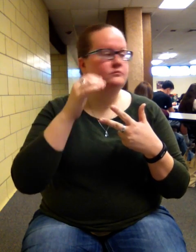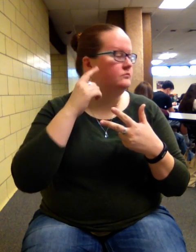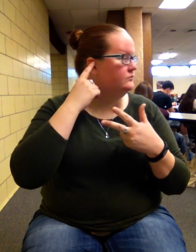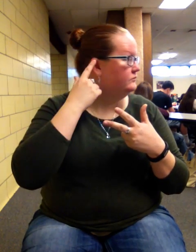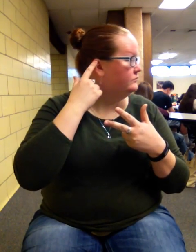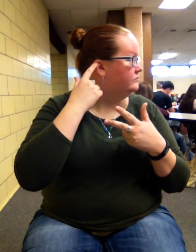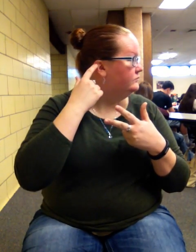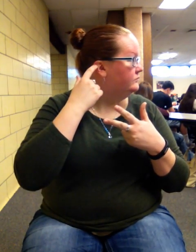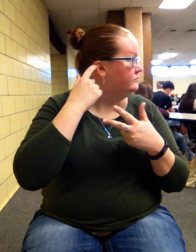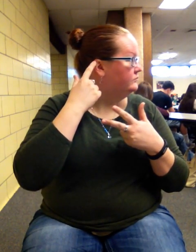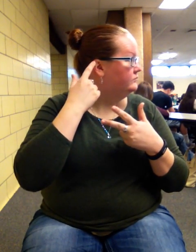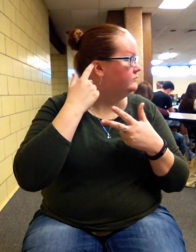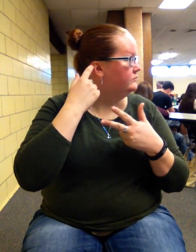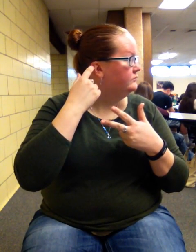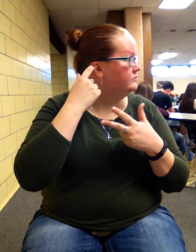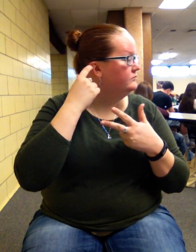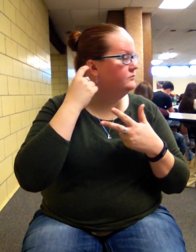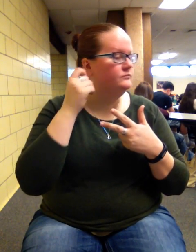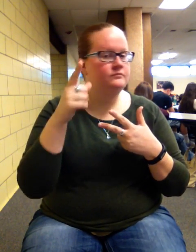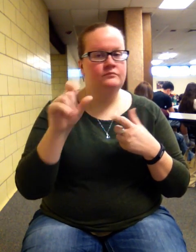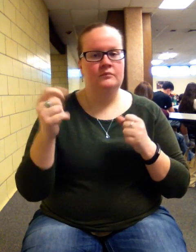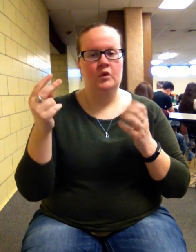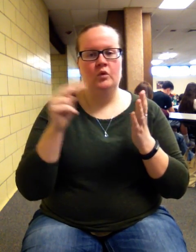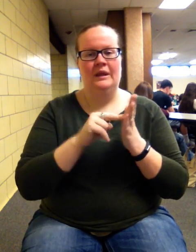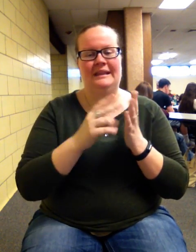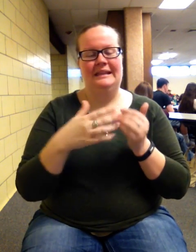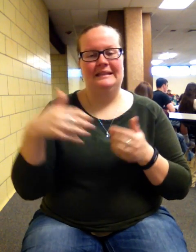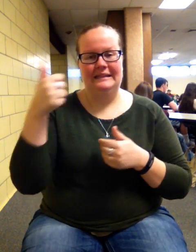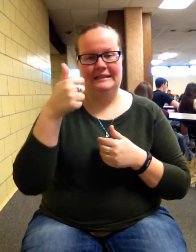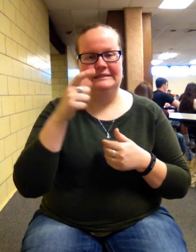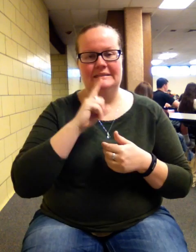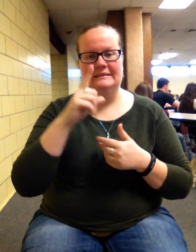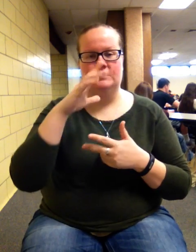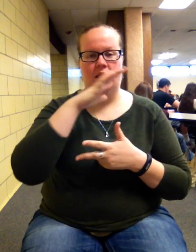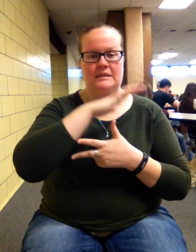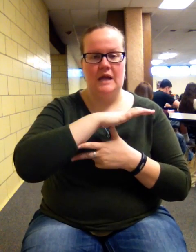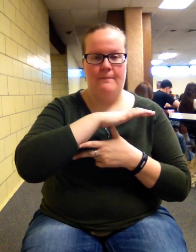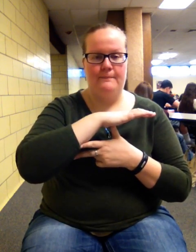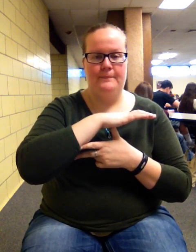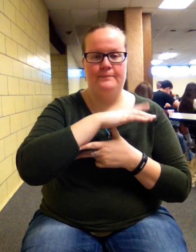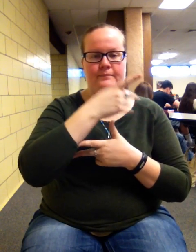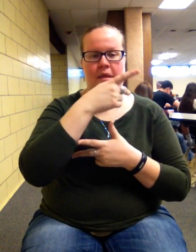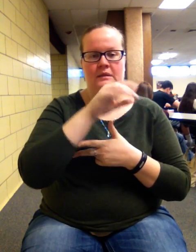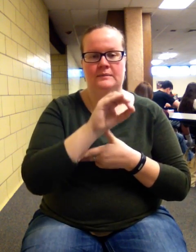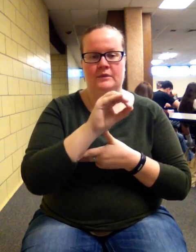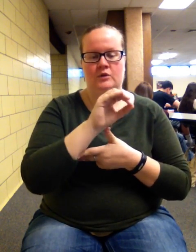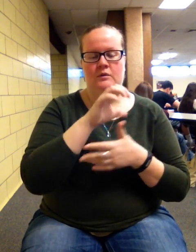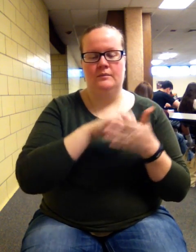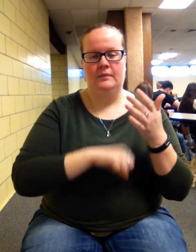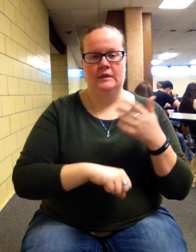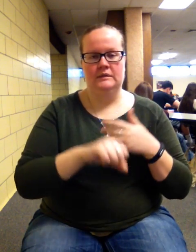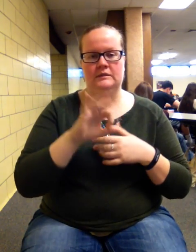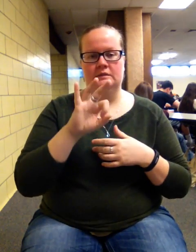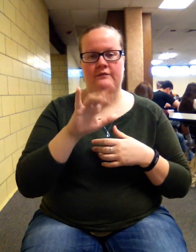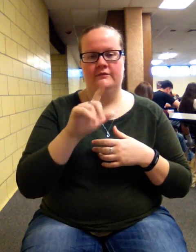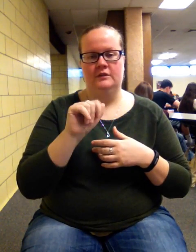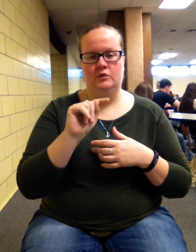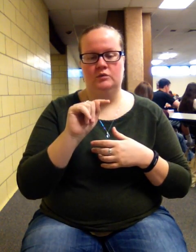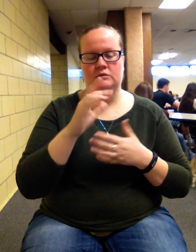that you can look at it. So the easiest one is on the top, P sub 0 minus the float dollar amount,